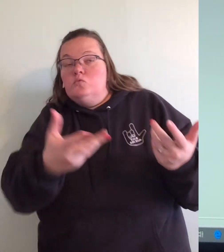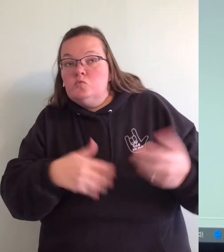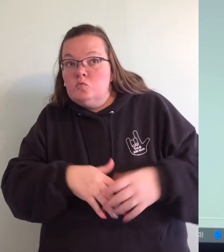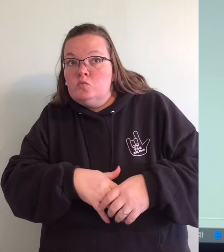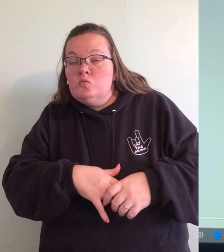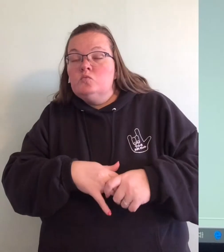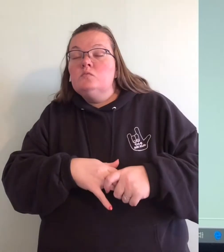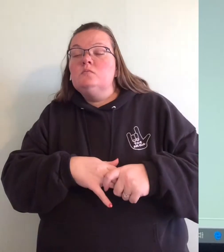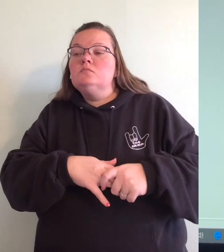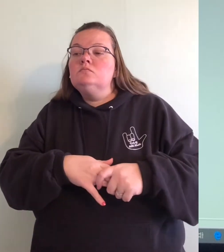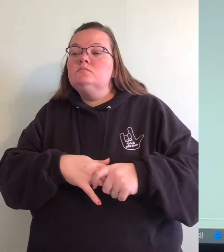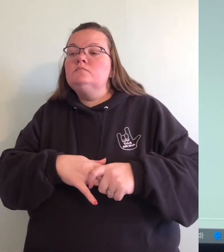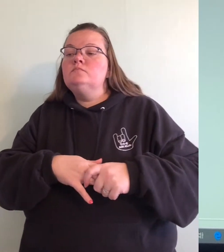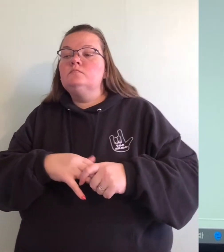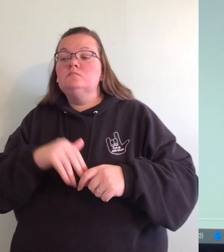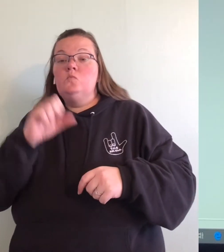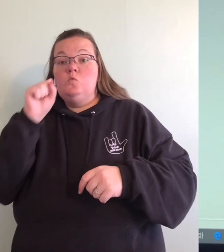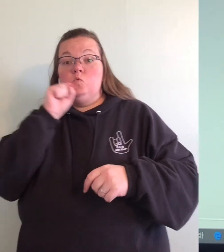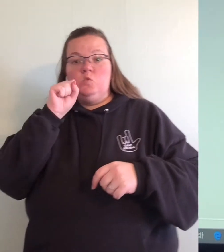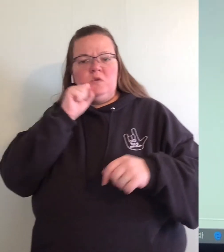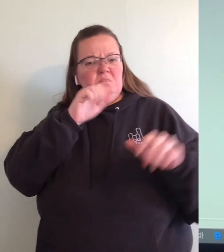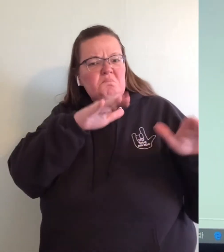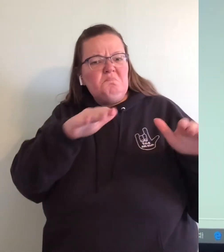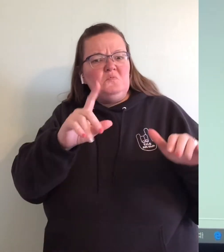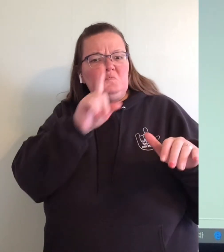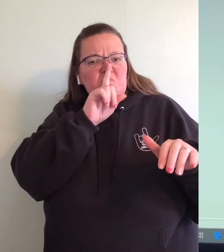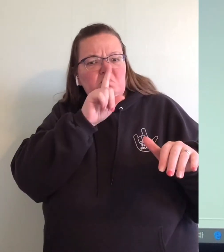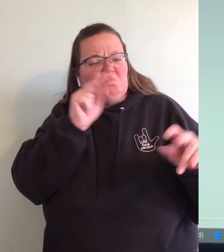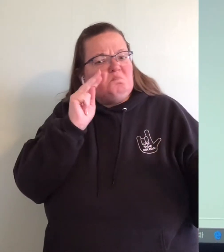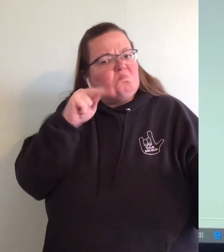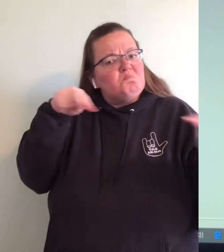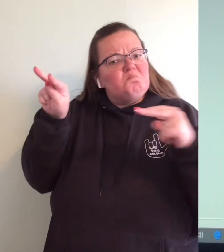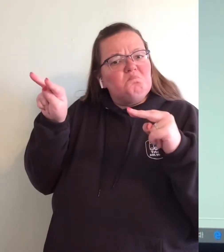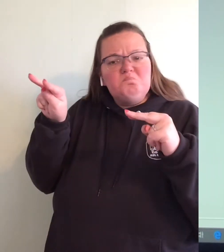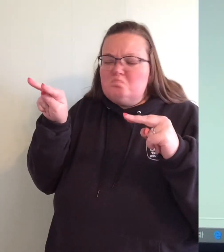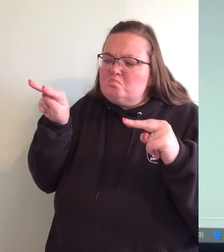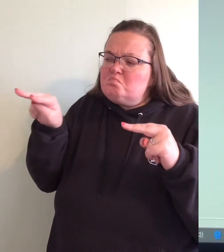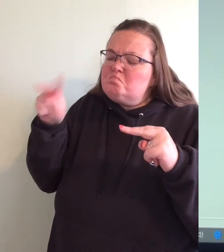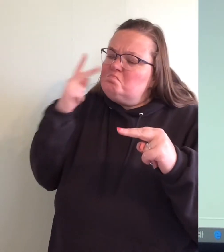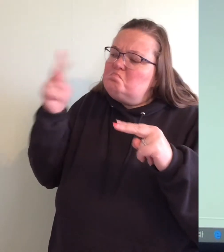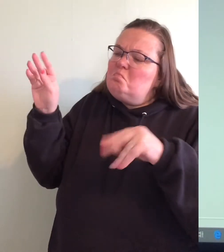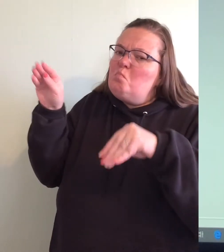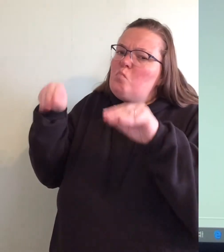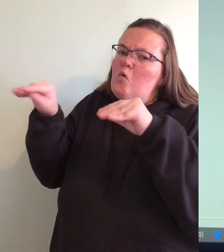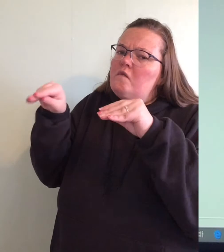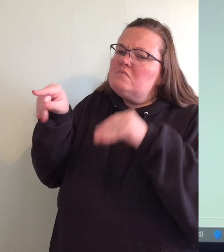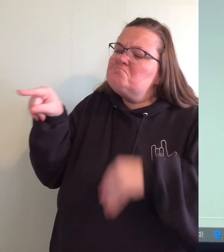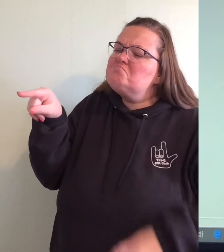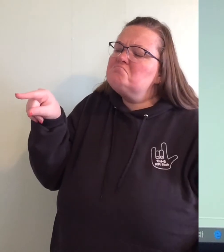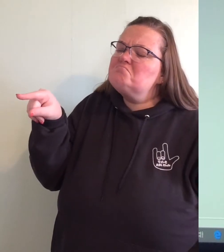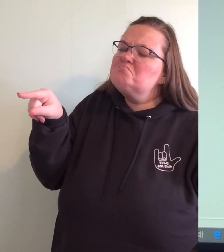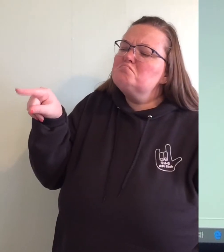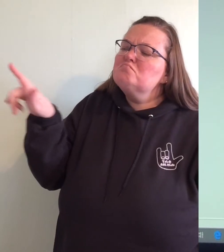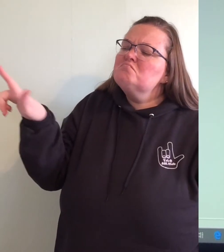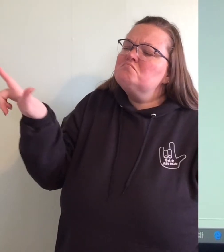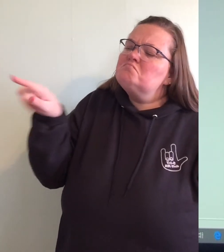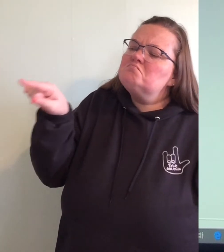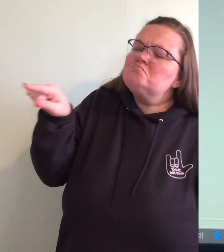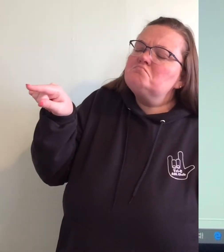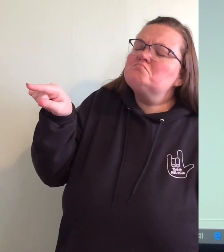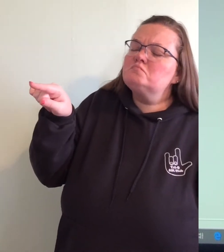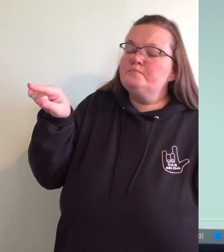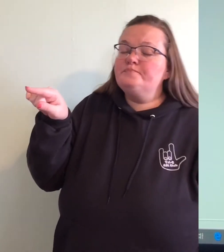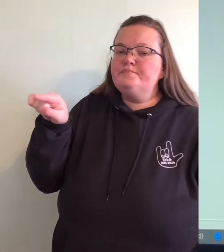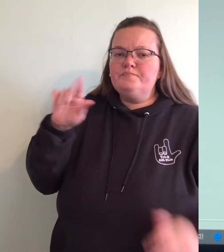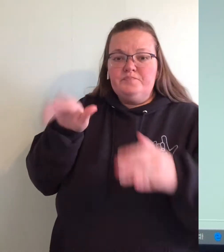you?" "Shh! Look," said Susan. "What?" said Peter. "There's something moving among the trees over there to the left."